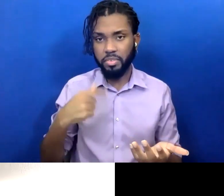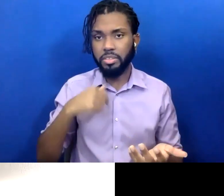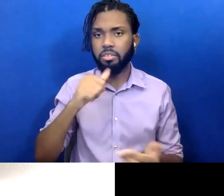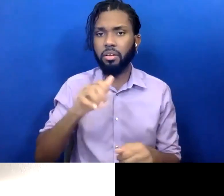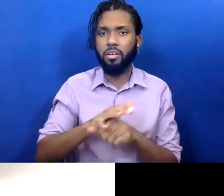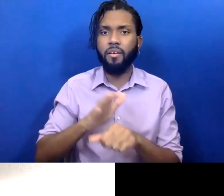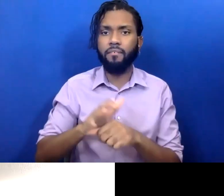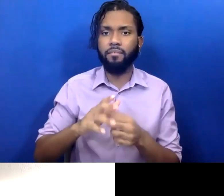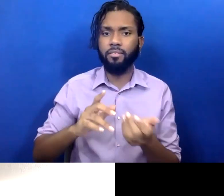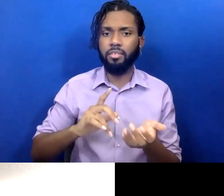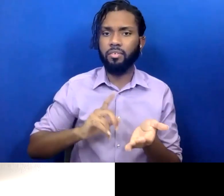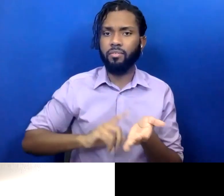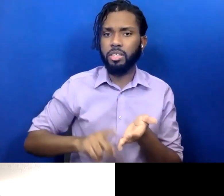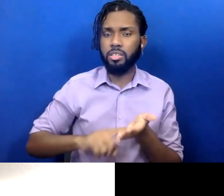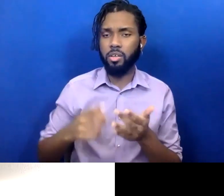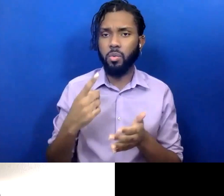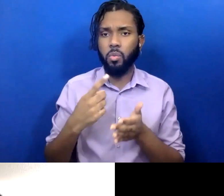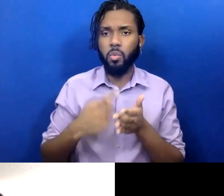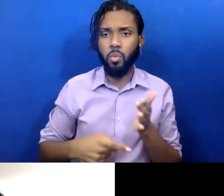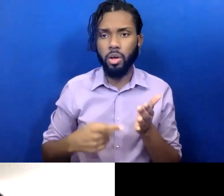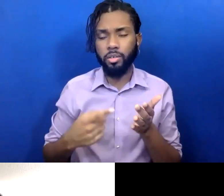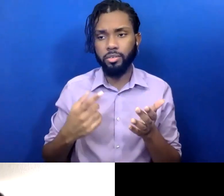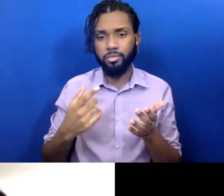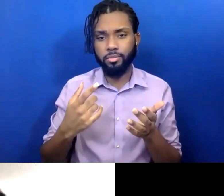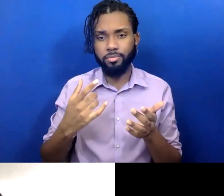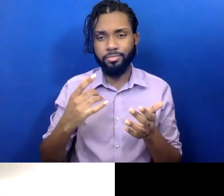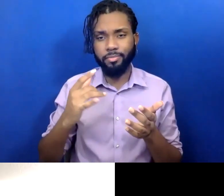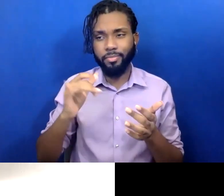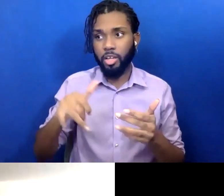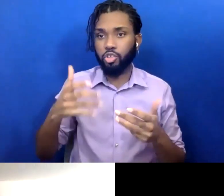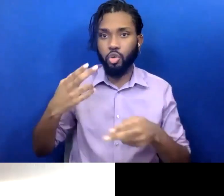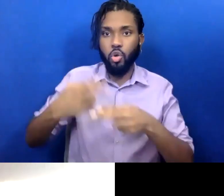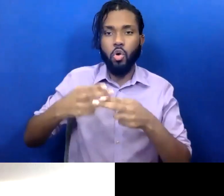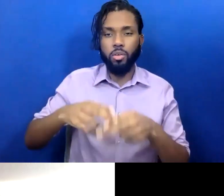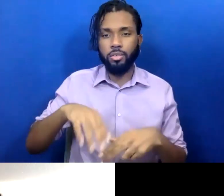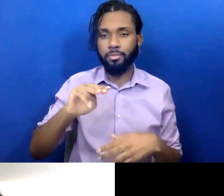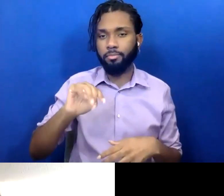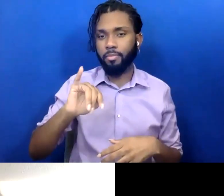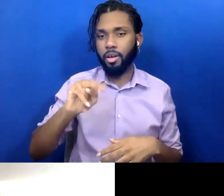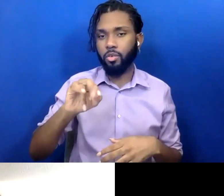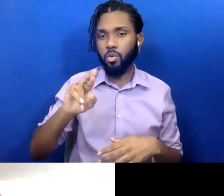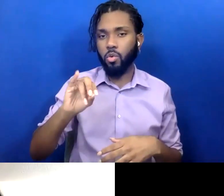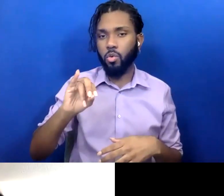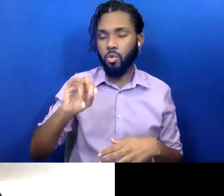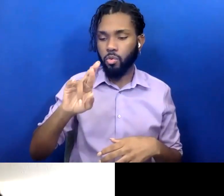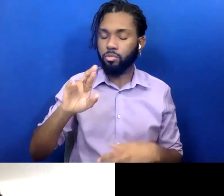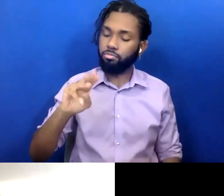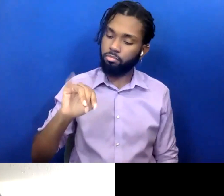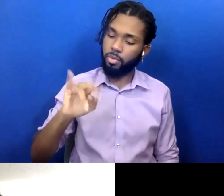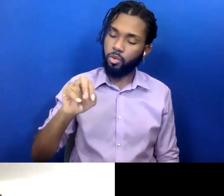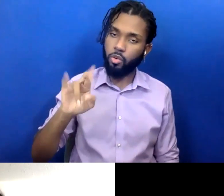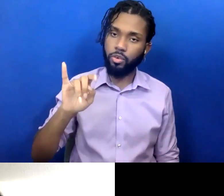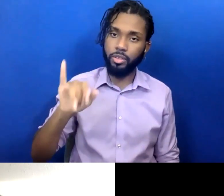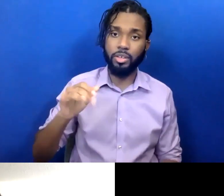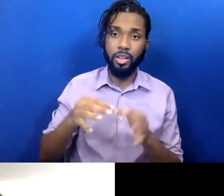what has been called a minority language, right? It's not enough to just say, okay, well, now you know what this language is.